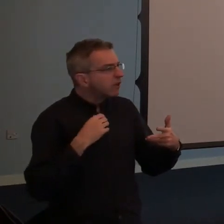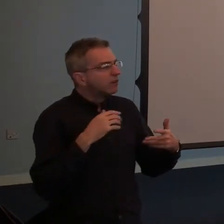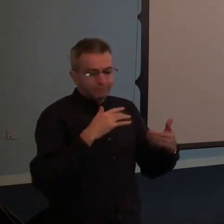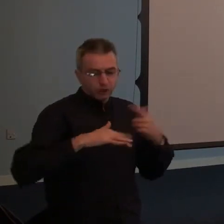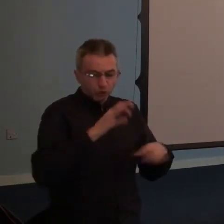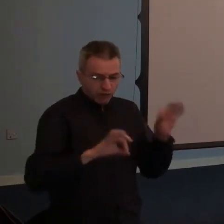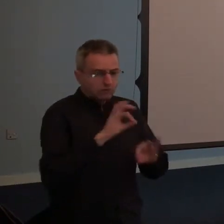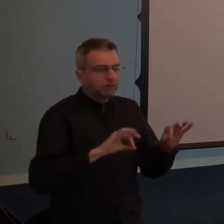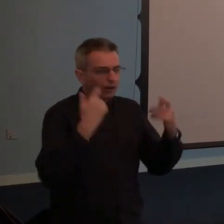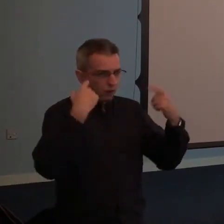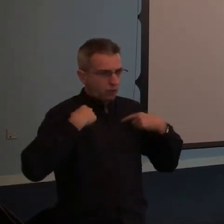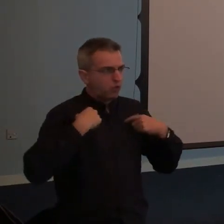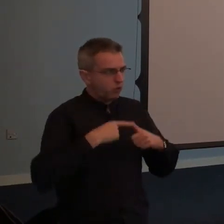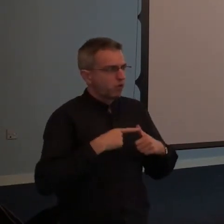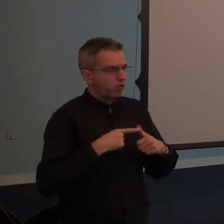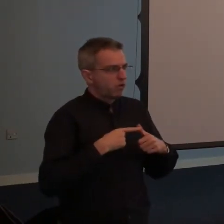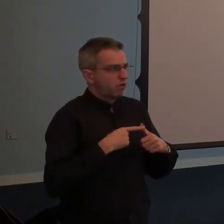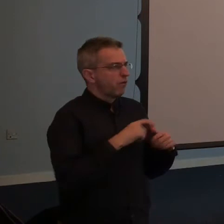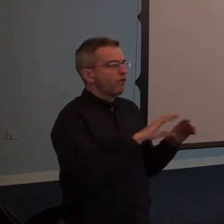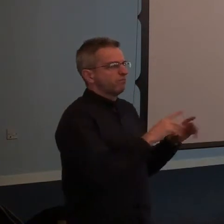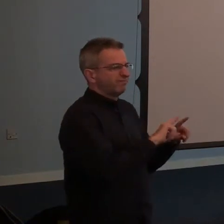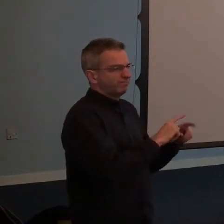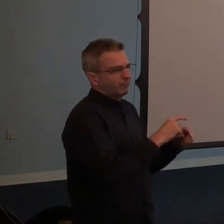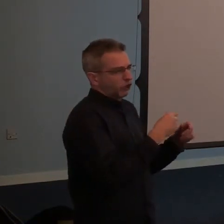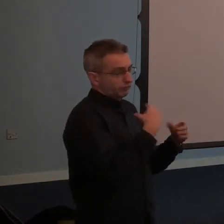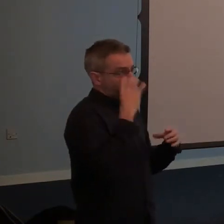medicine, social sciences, and law.